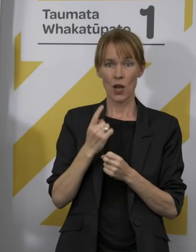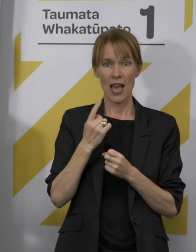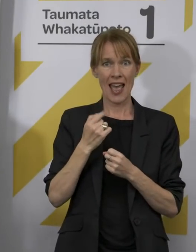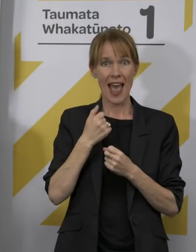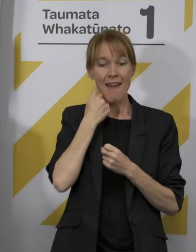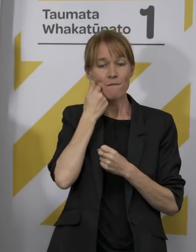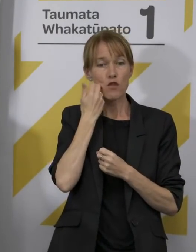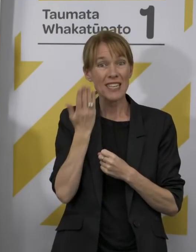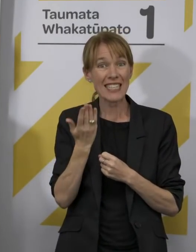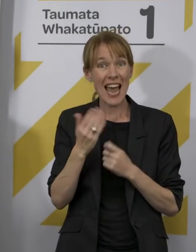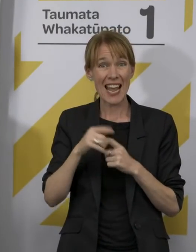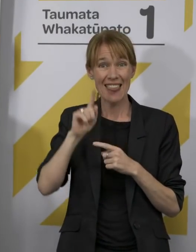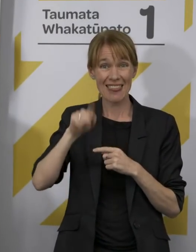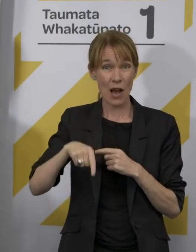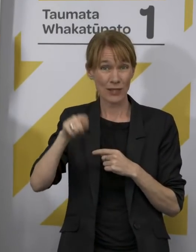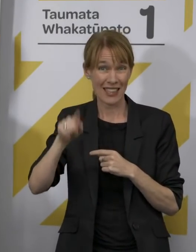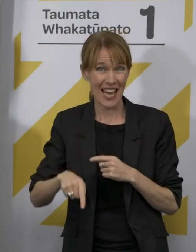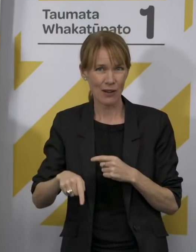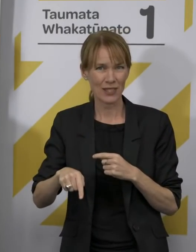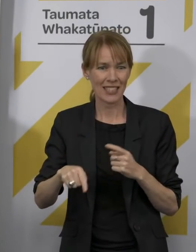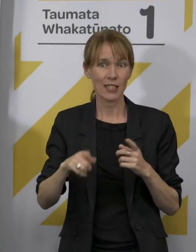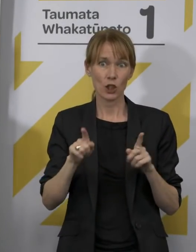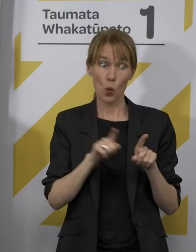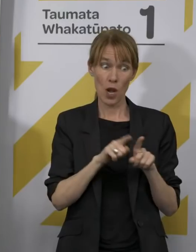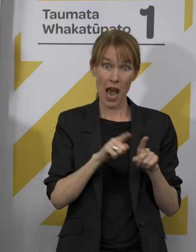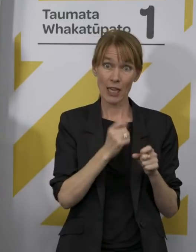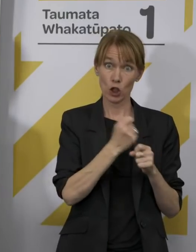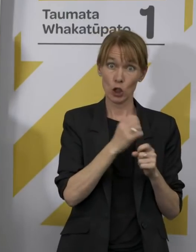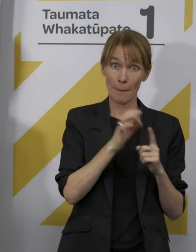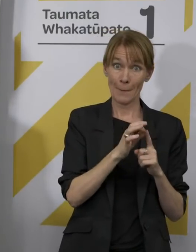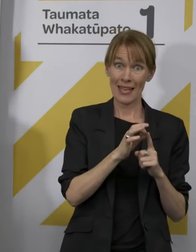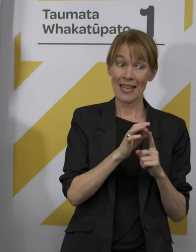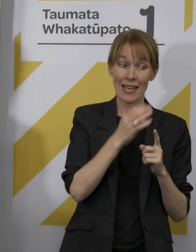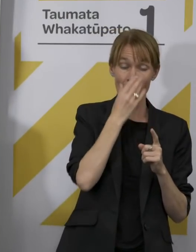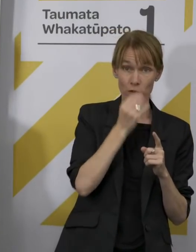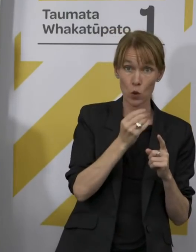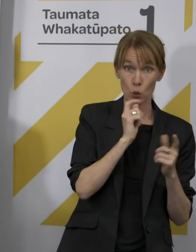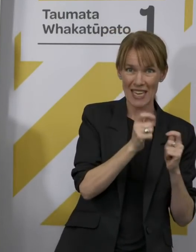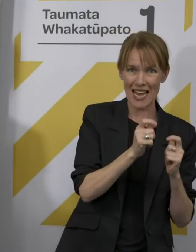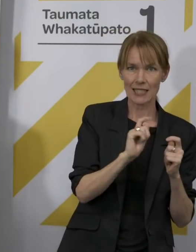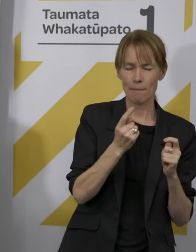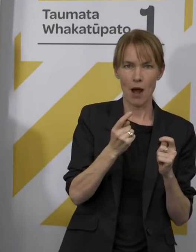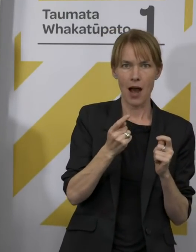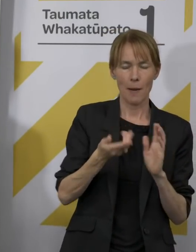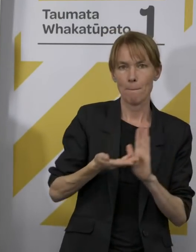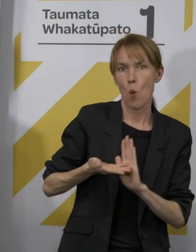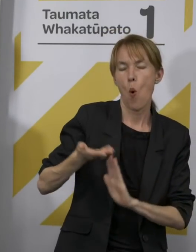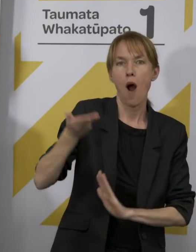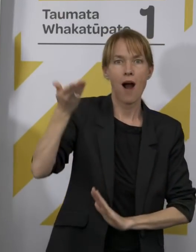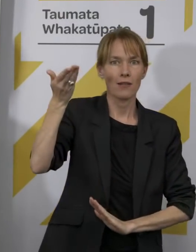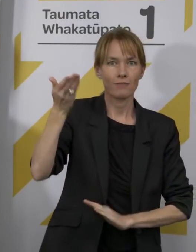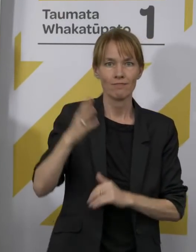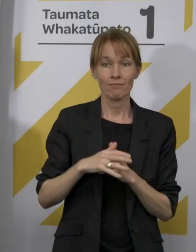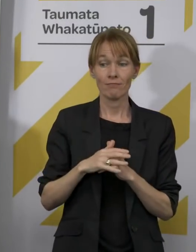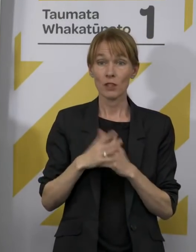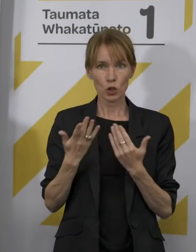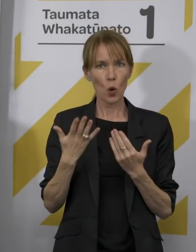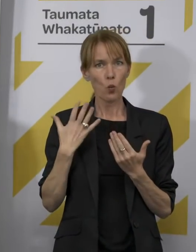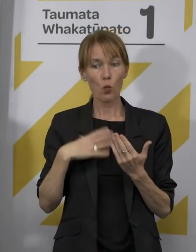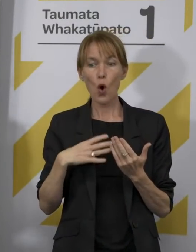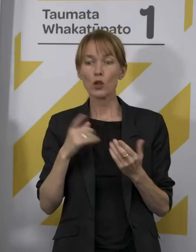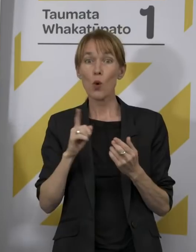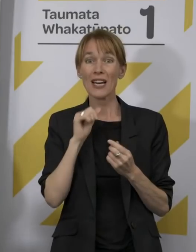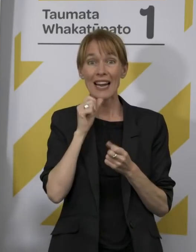really extensive sentinel testing in the community to make sure that if there is any virus out there, we are picking it up.